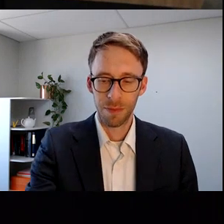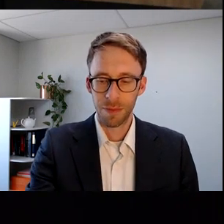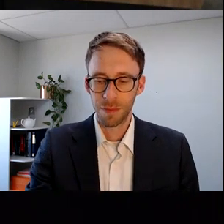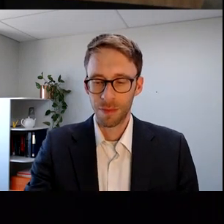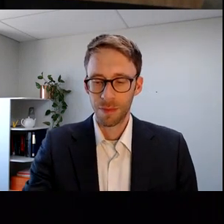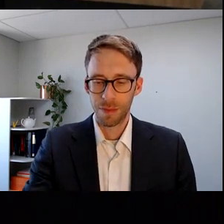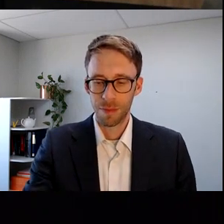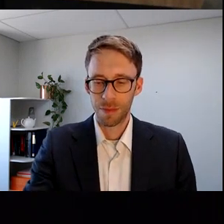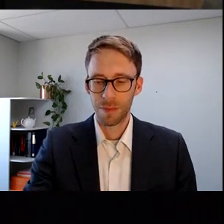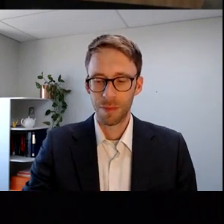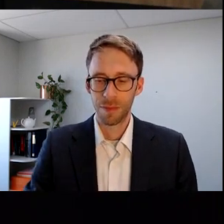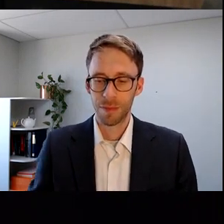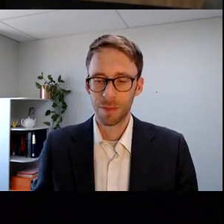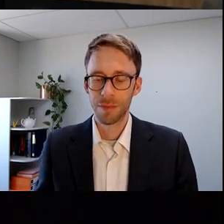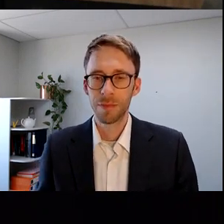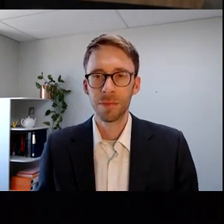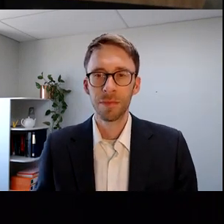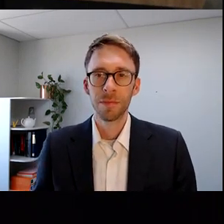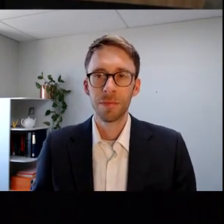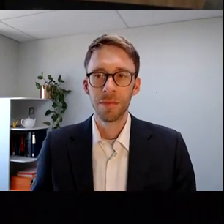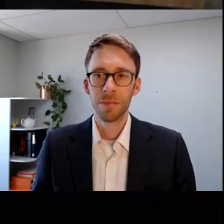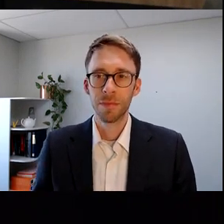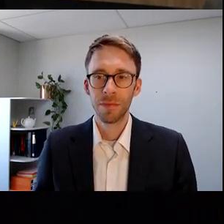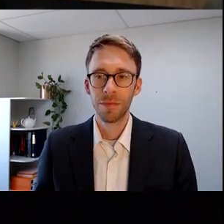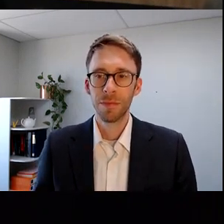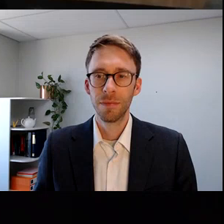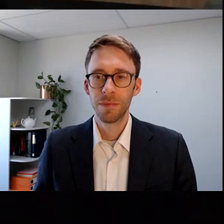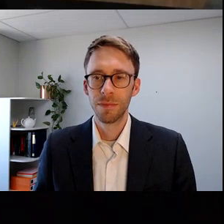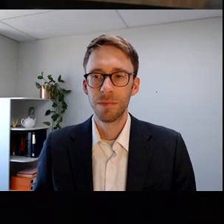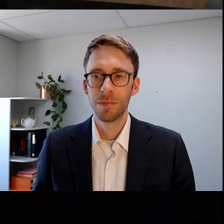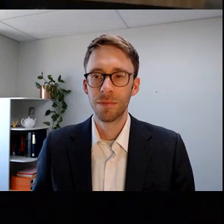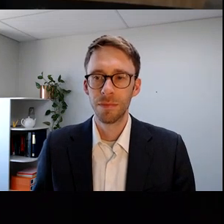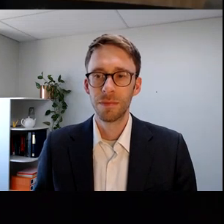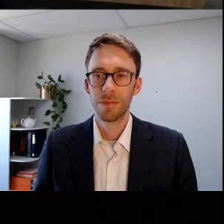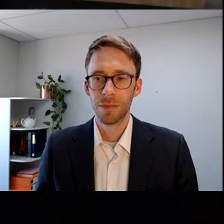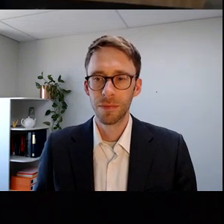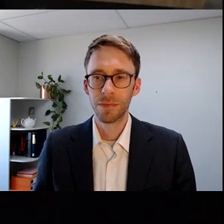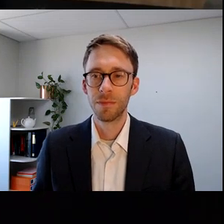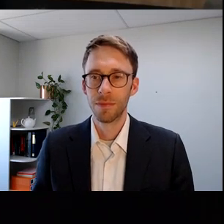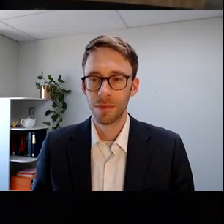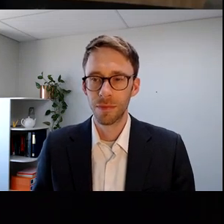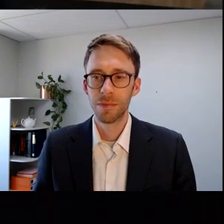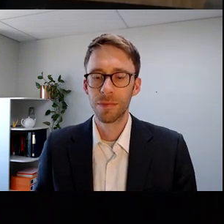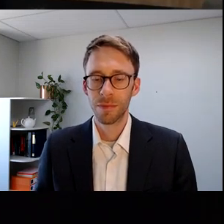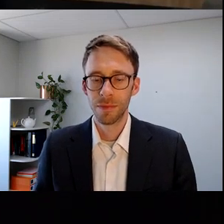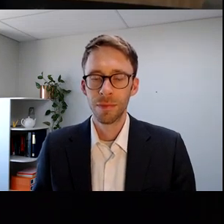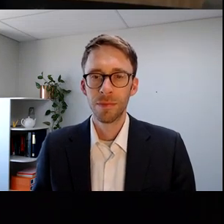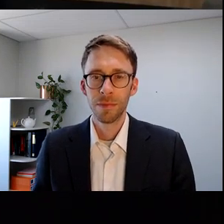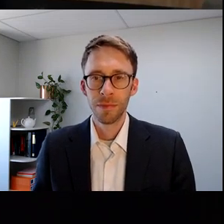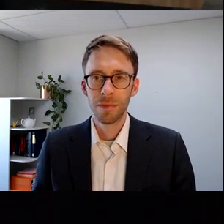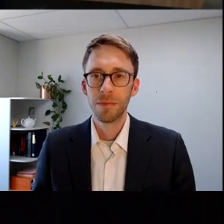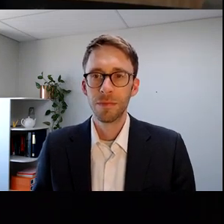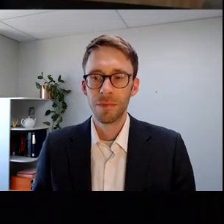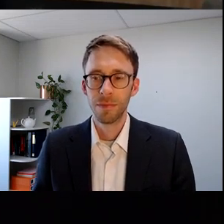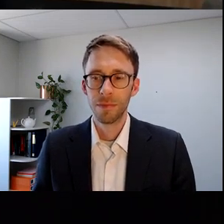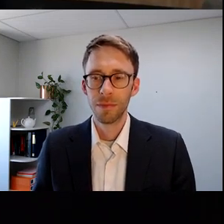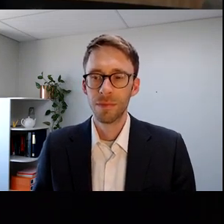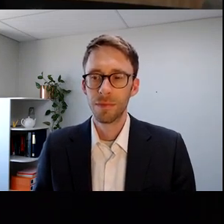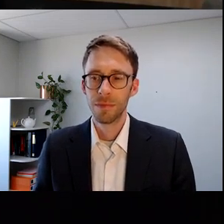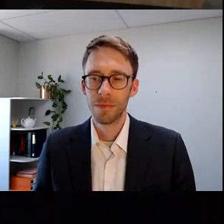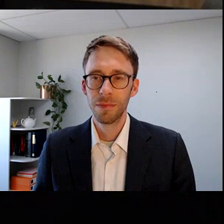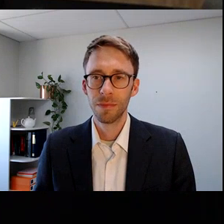away today with new thoughts, meaning, and real care for how we can make our service more inclusive for